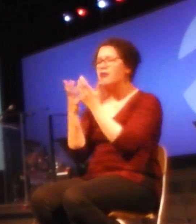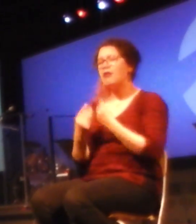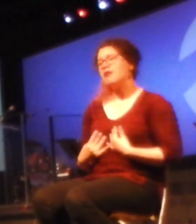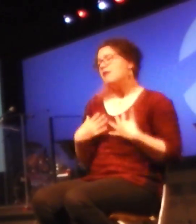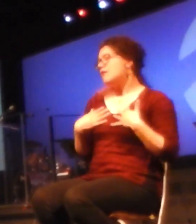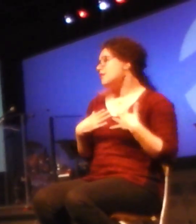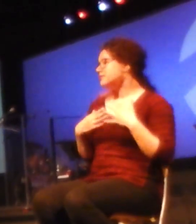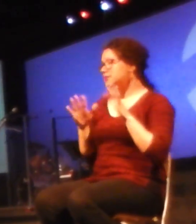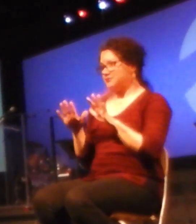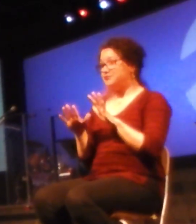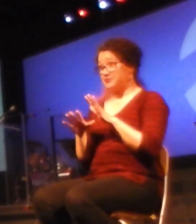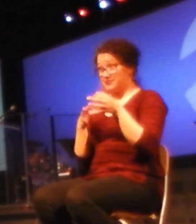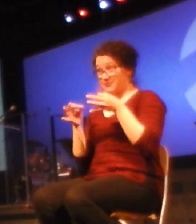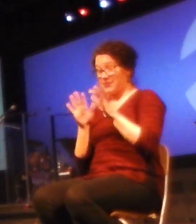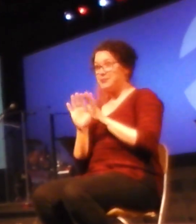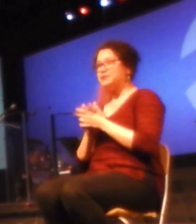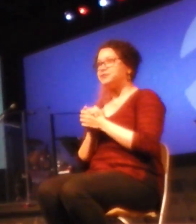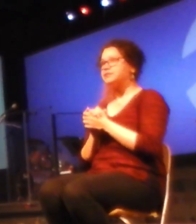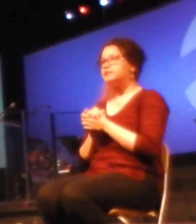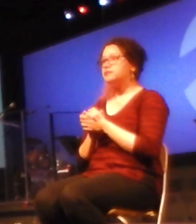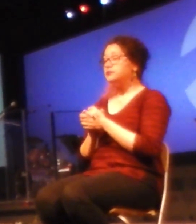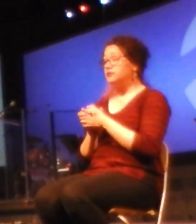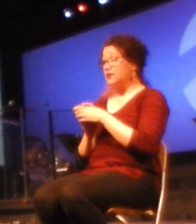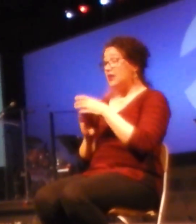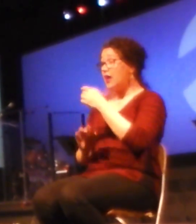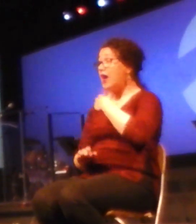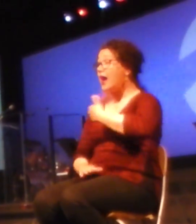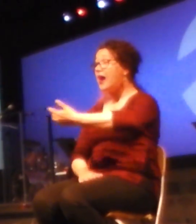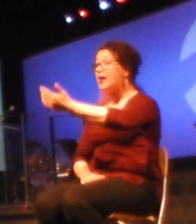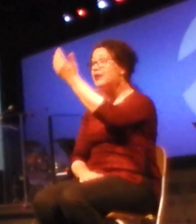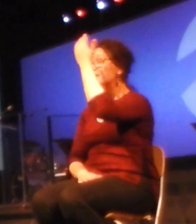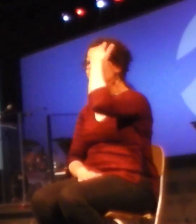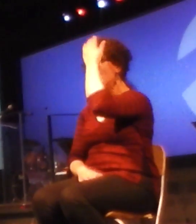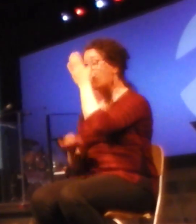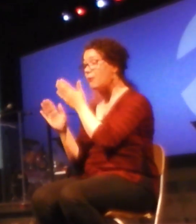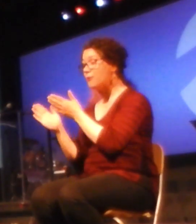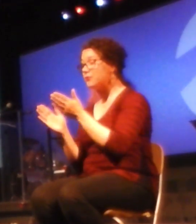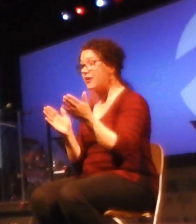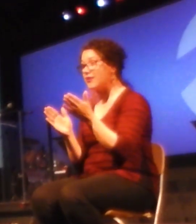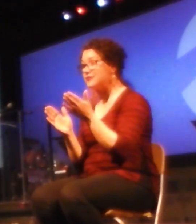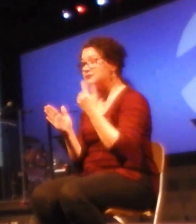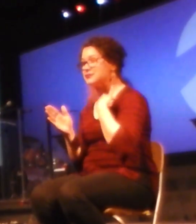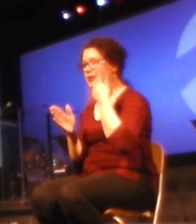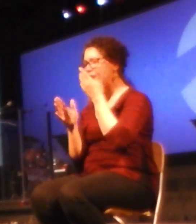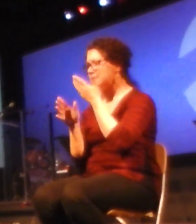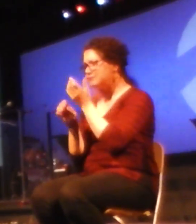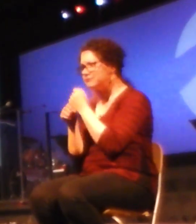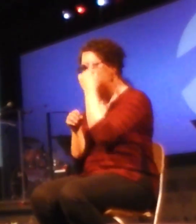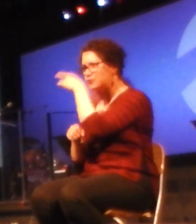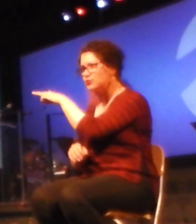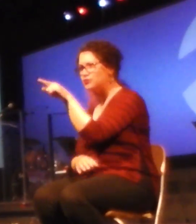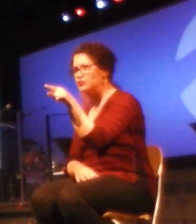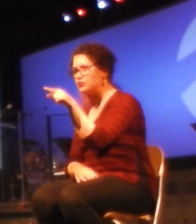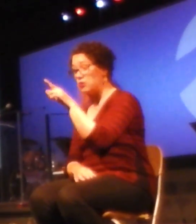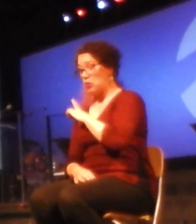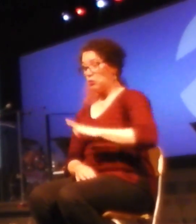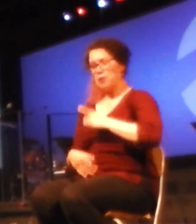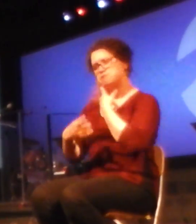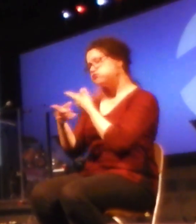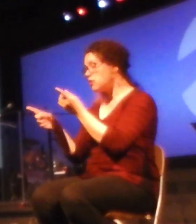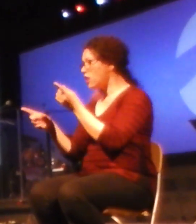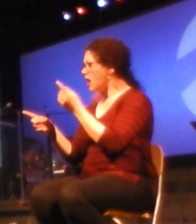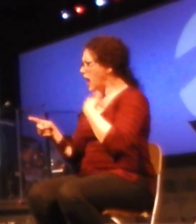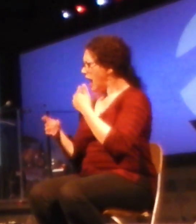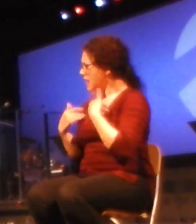familiar with. This is what it says. For I know the plans I have for you, declares the Lord. Plans to